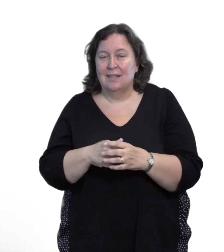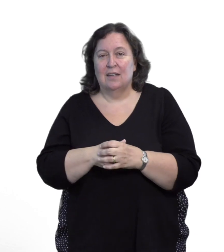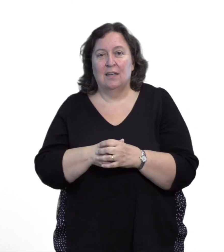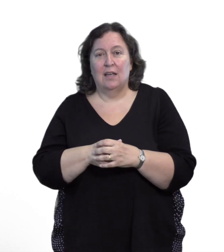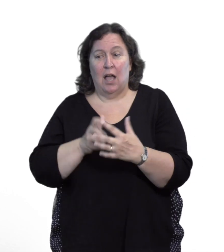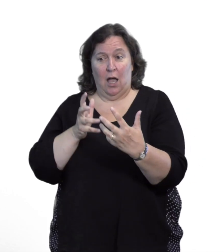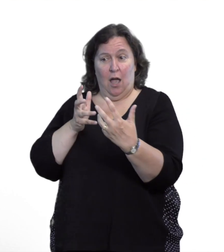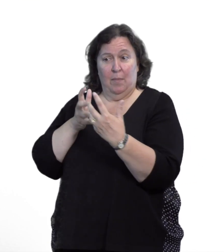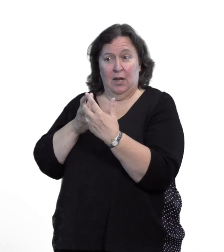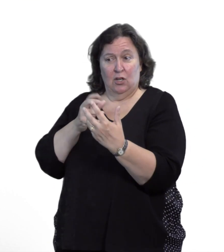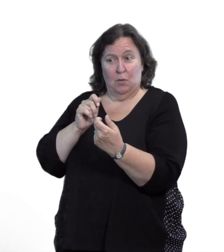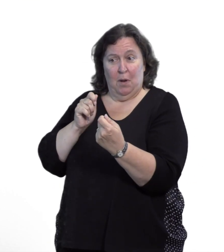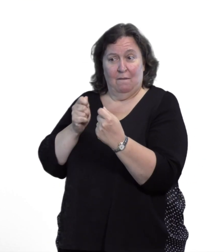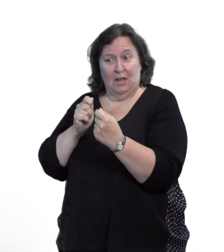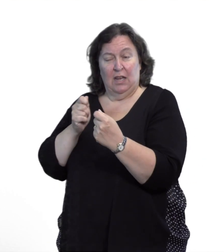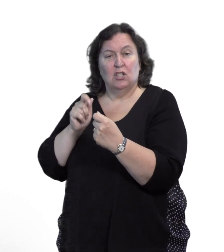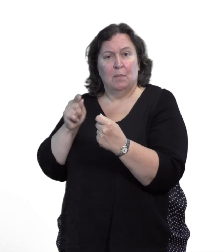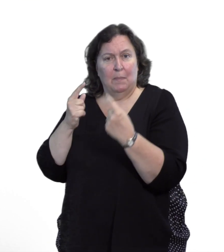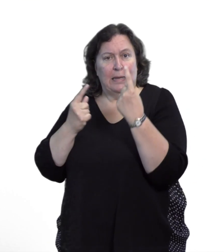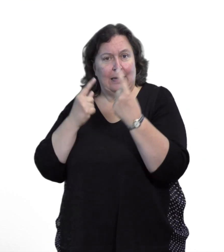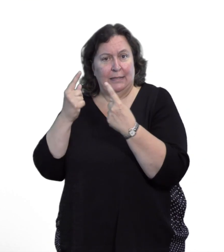Accommodations and modifications have to be considered.